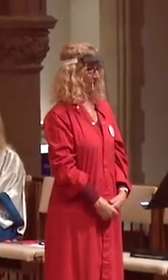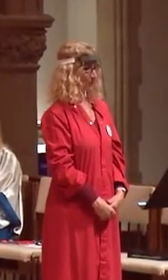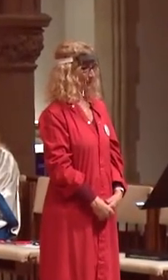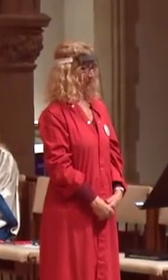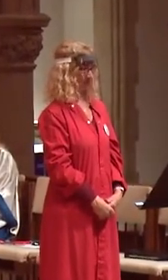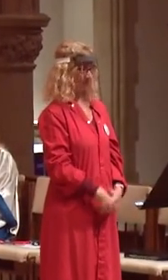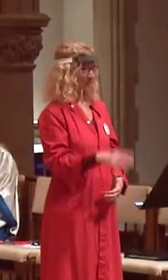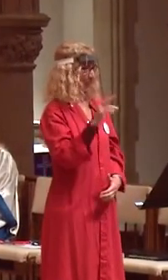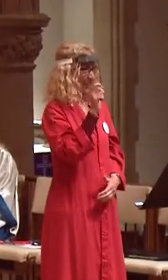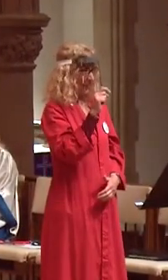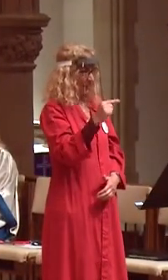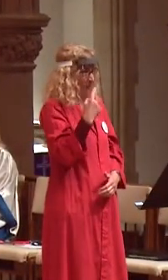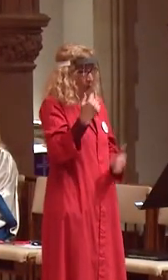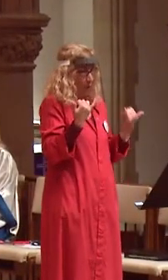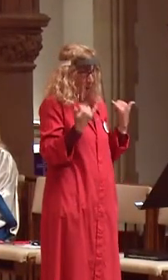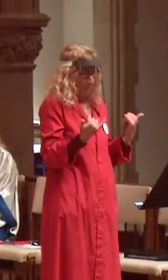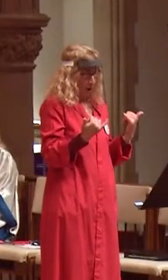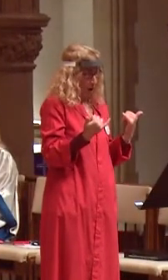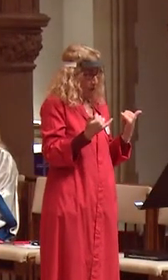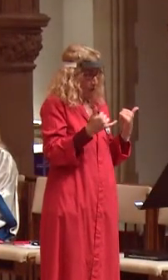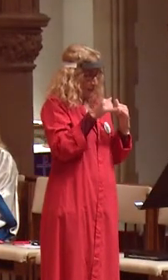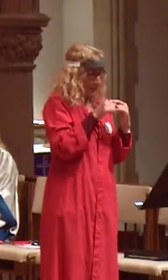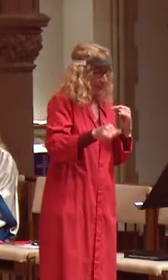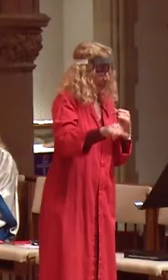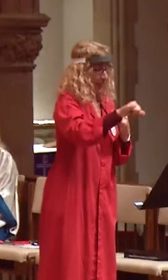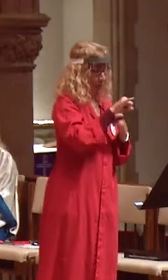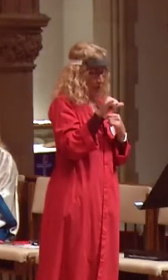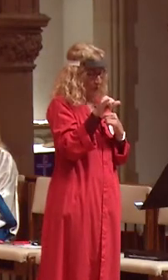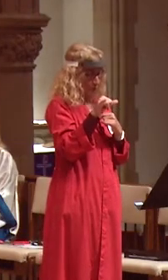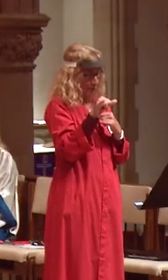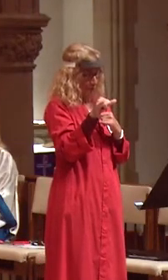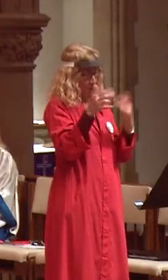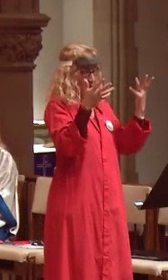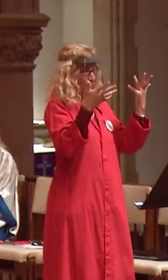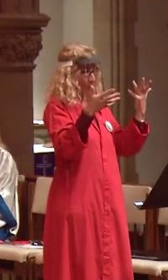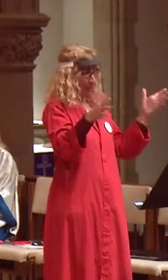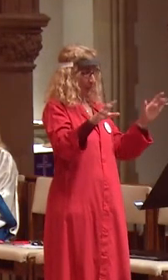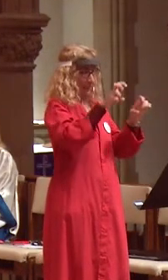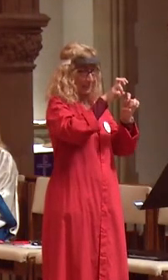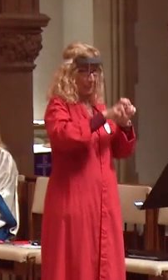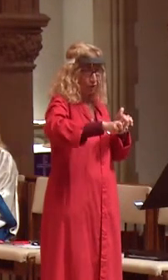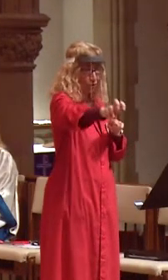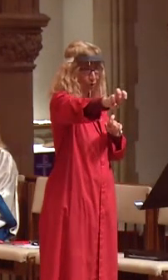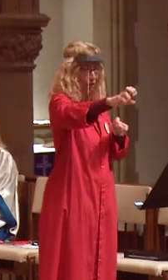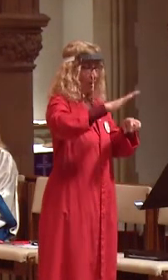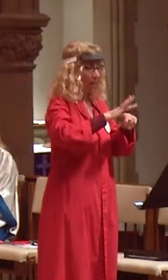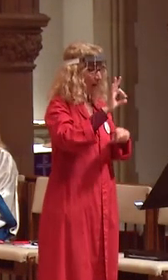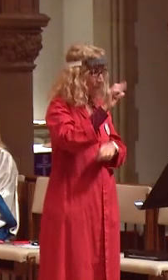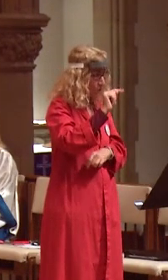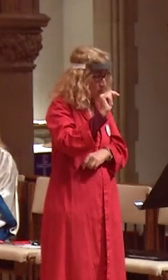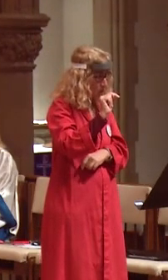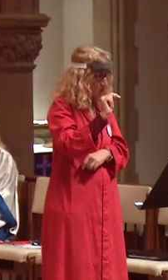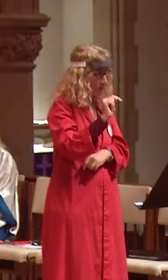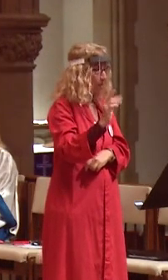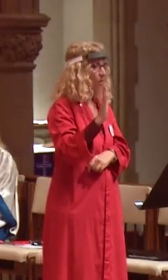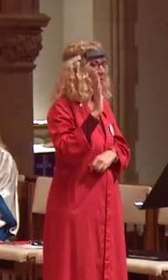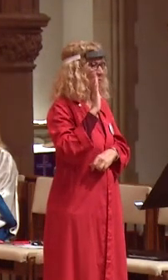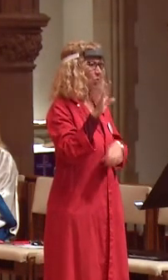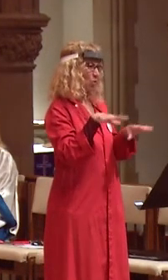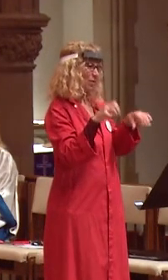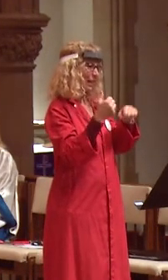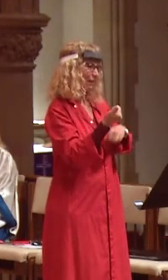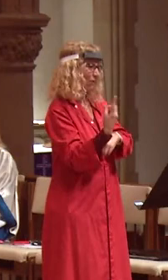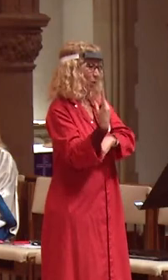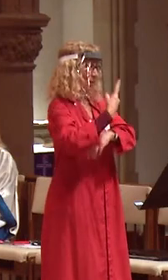Even for our modern standards, to complete such a journey on foot will take a few